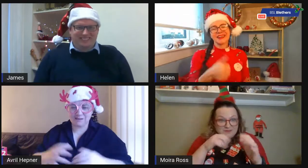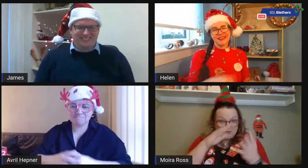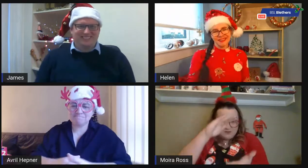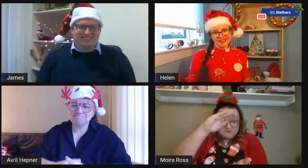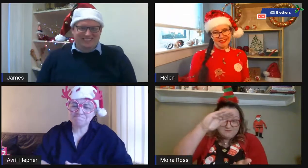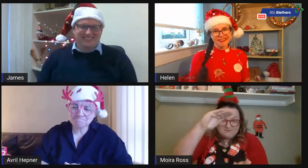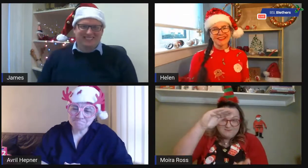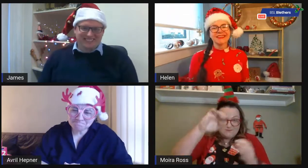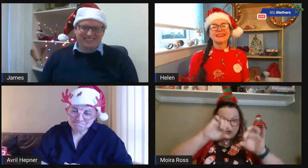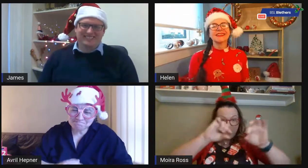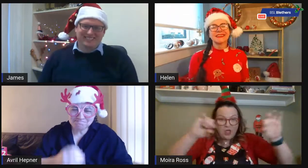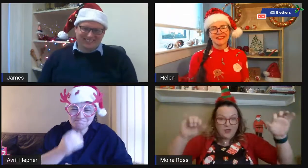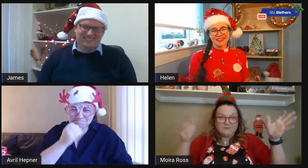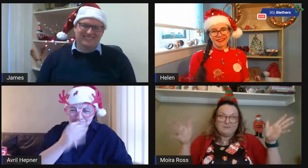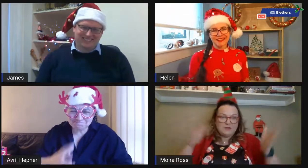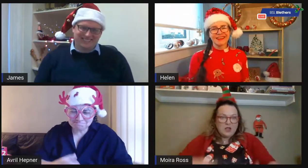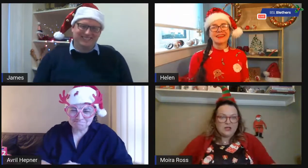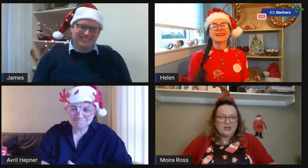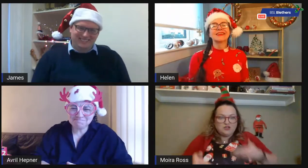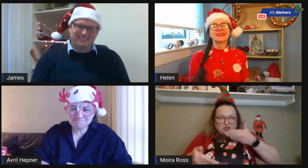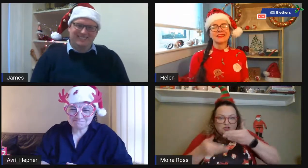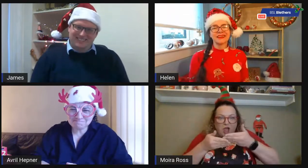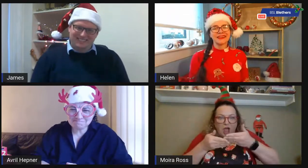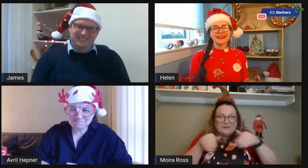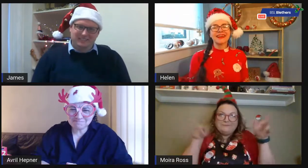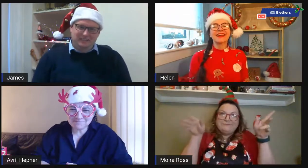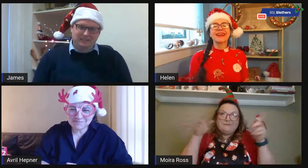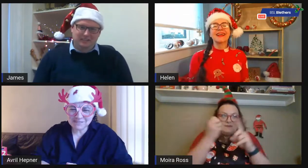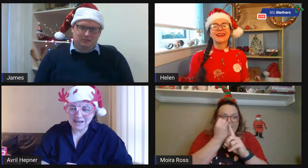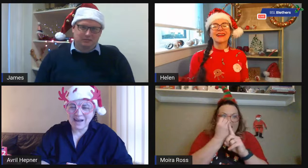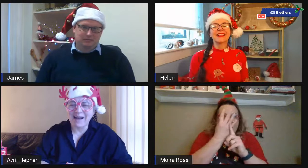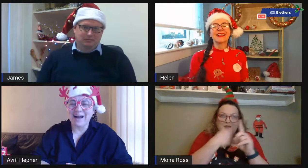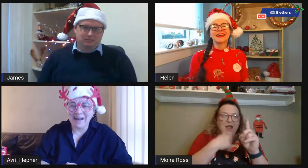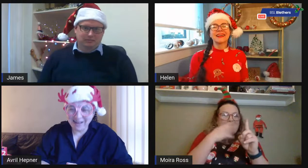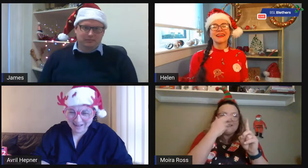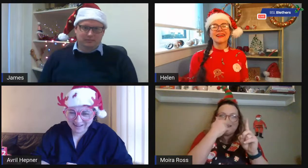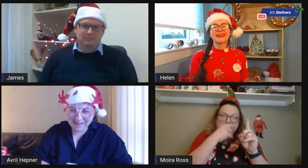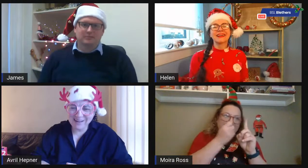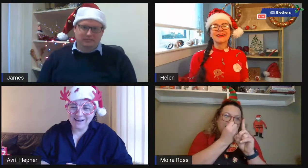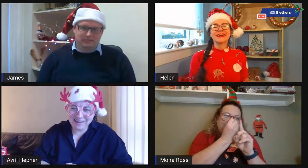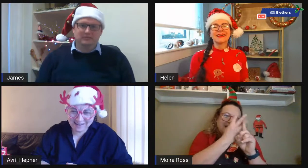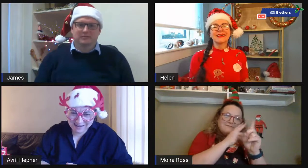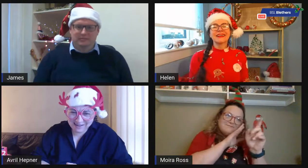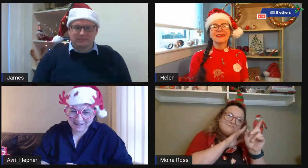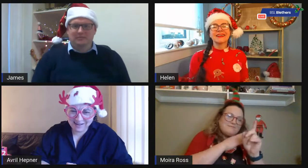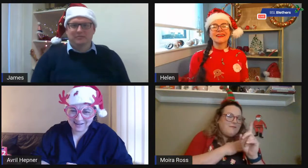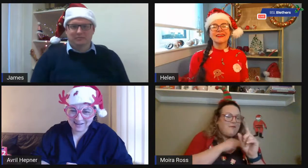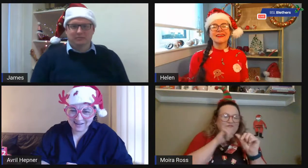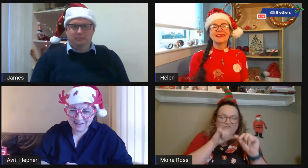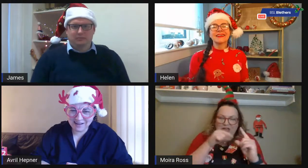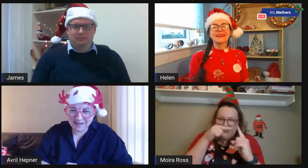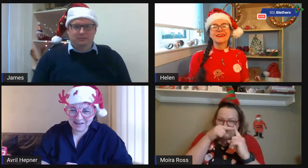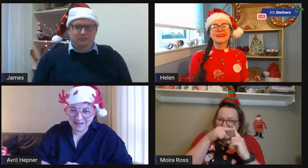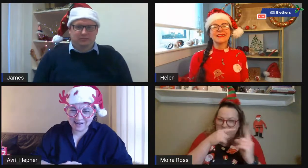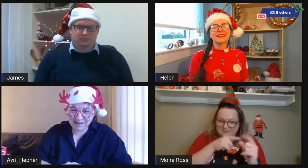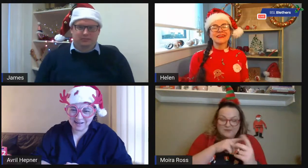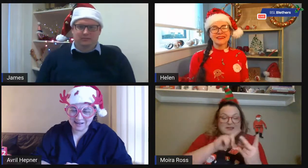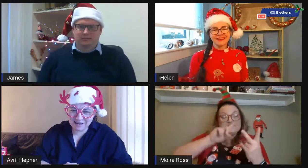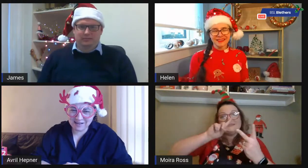was this a model? Yeah, a little model about this size with his arms sticking out. And when you got close, he lit up. I loved it. I